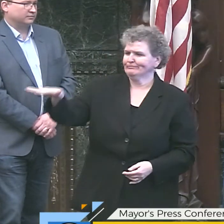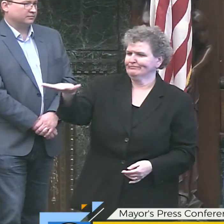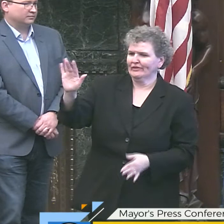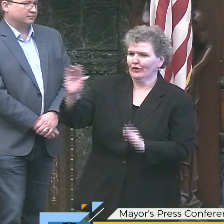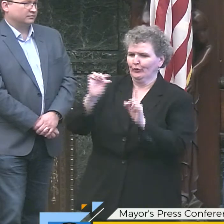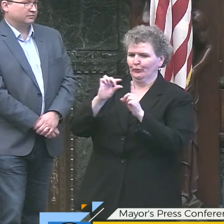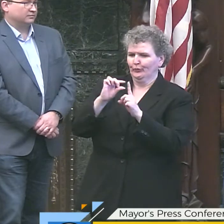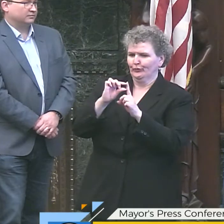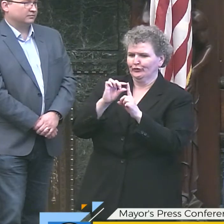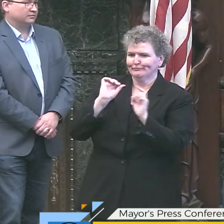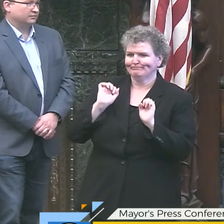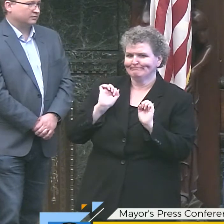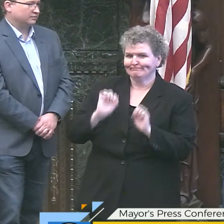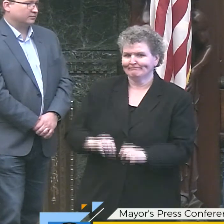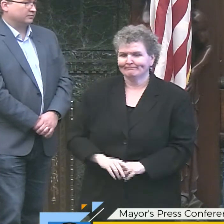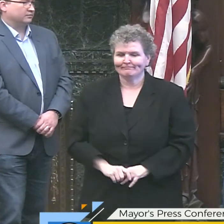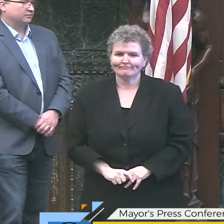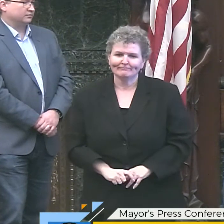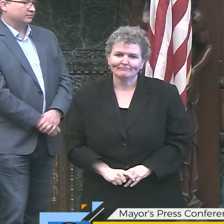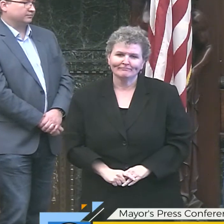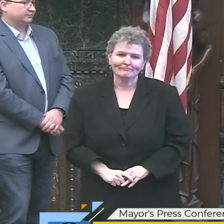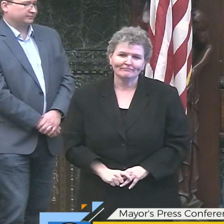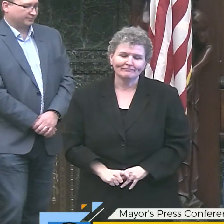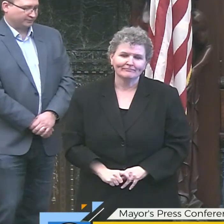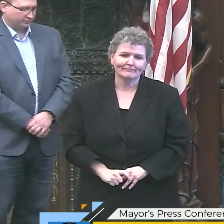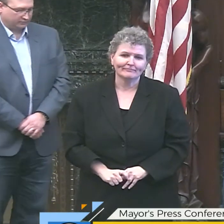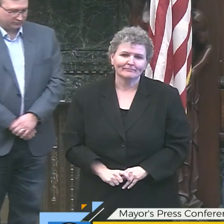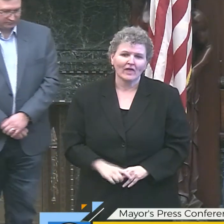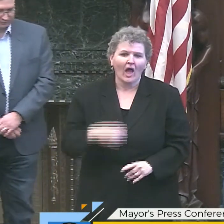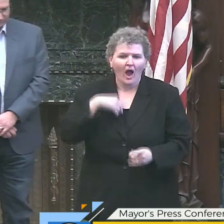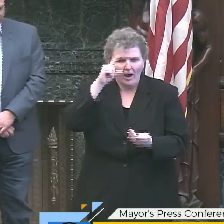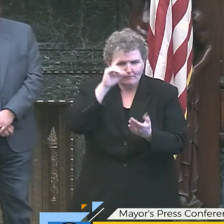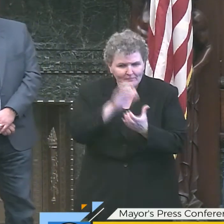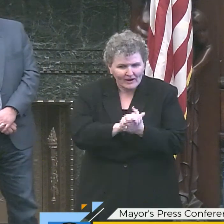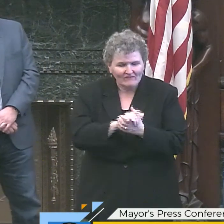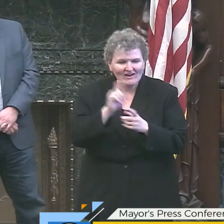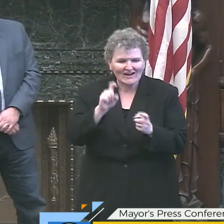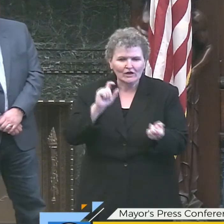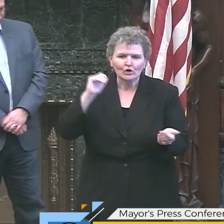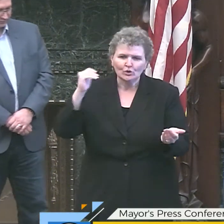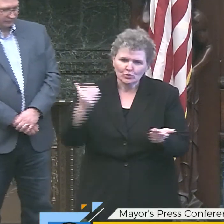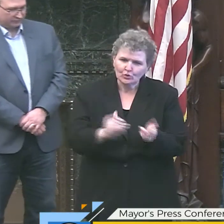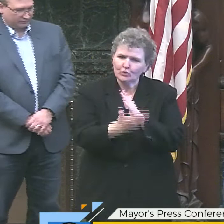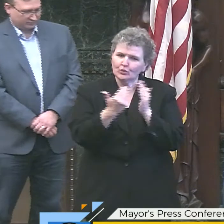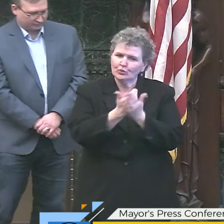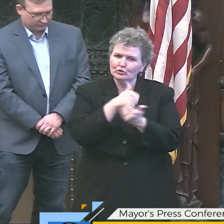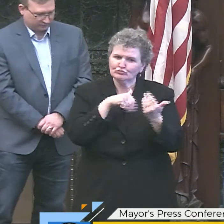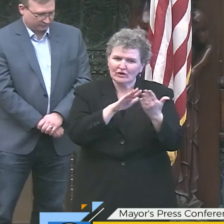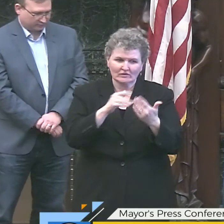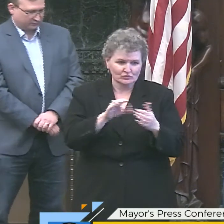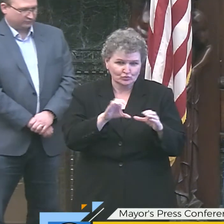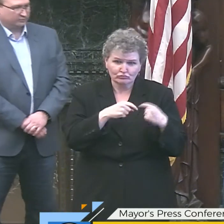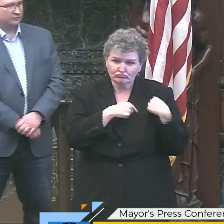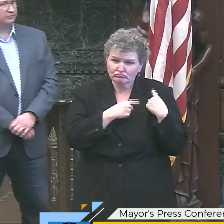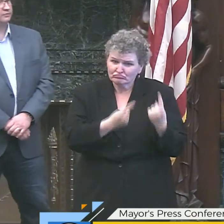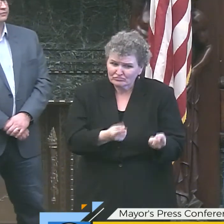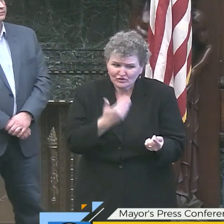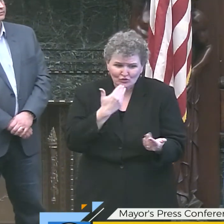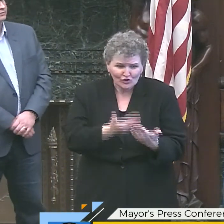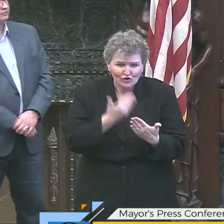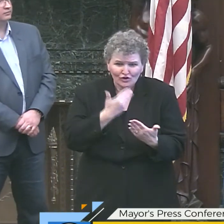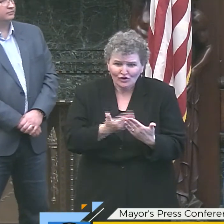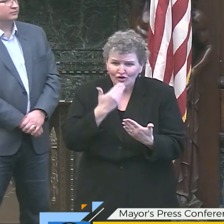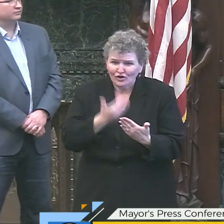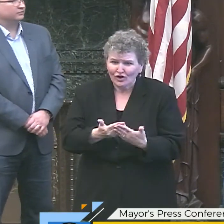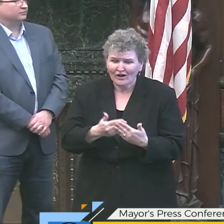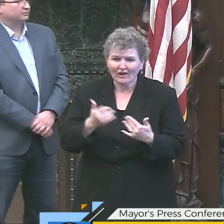district attorney I believe is failing something needs to be done. I believe something needs to be done differently in what we're doing. People do not believe that there is a consequence for carrying an illegal